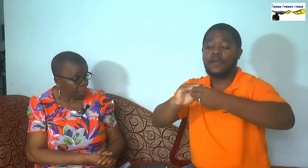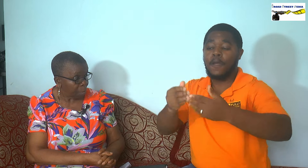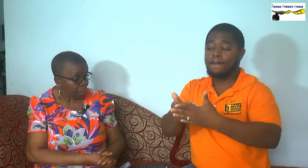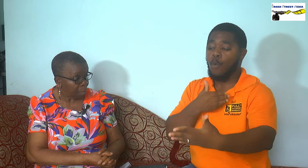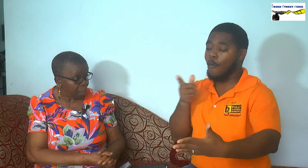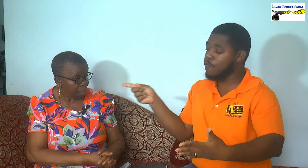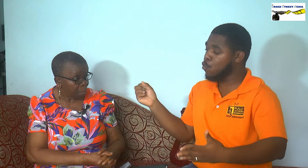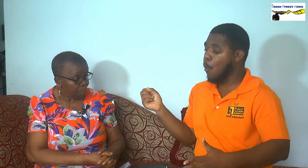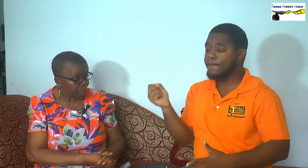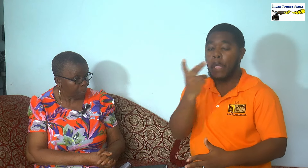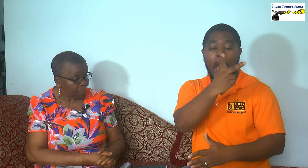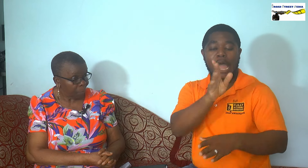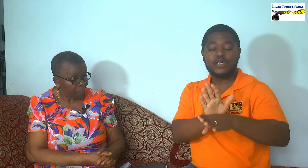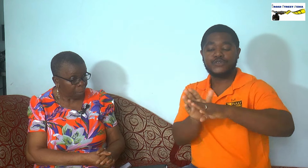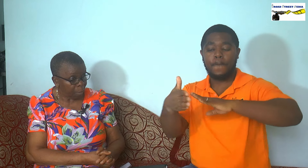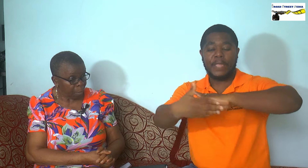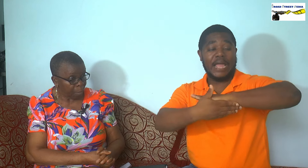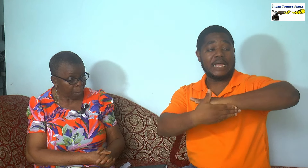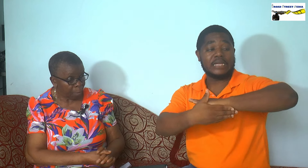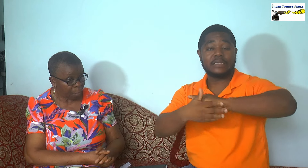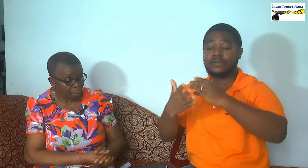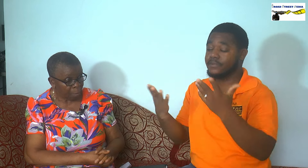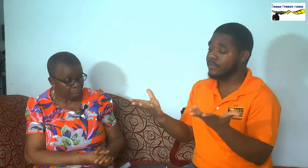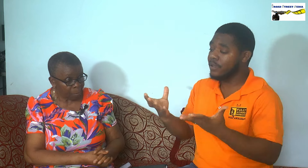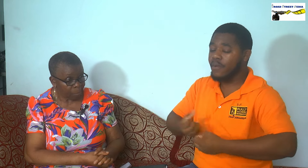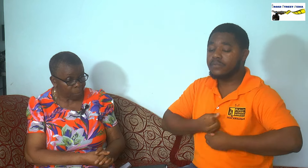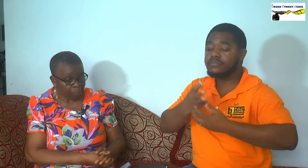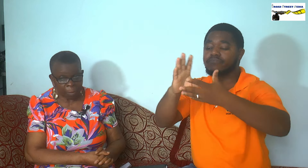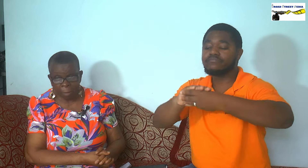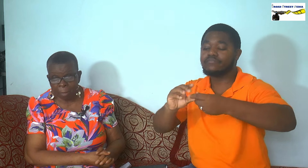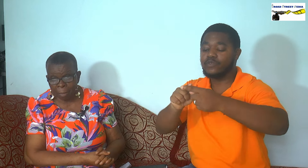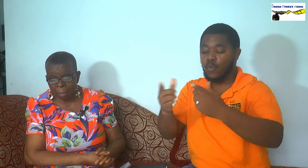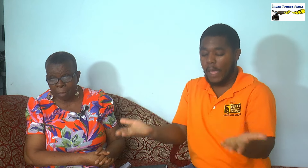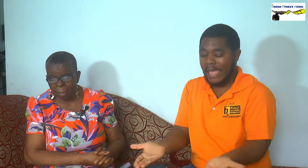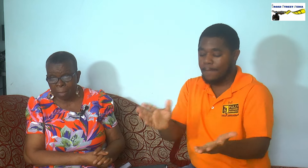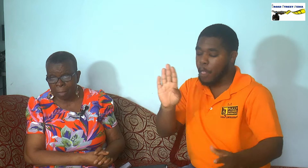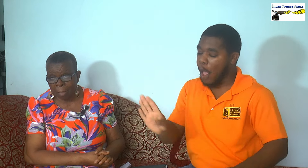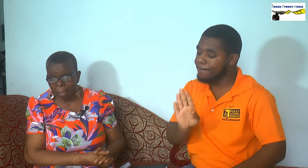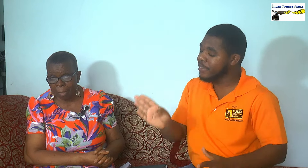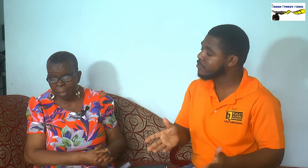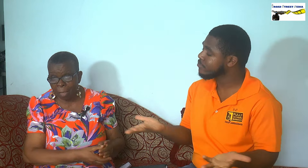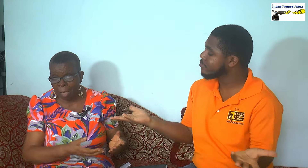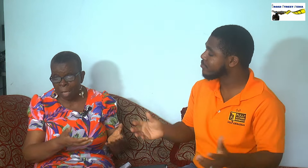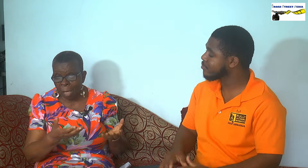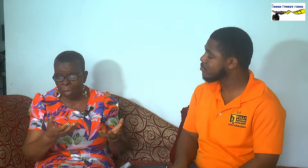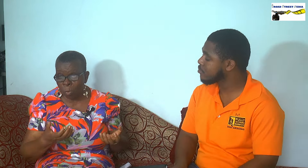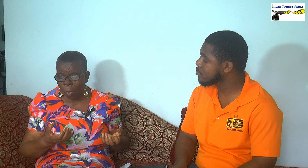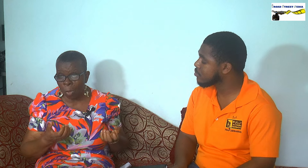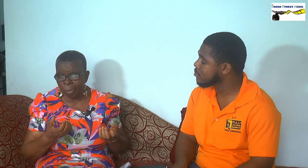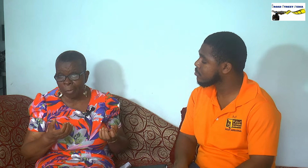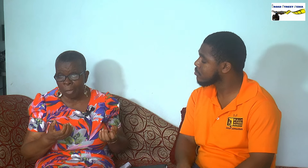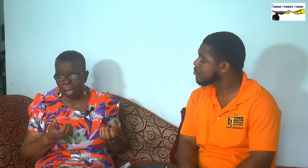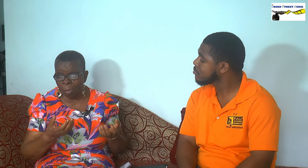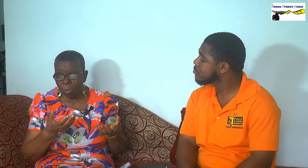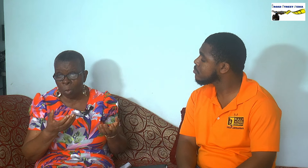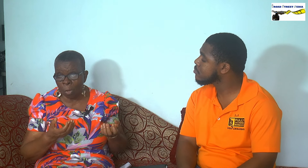Is there anything you want to say for the last, before you go back to Jamaica? Anything you want to say to those girls? I